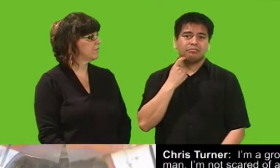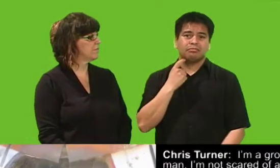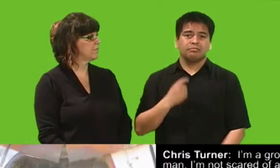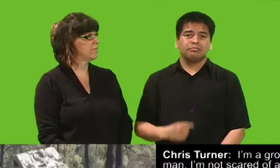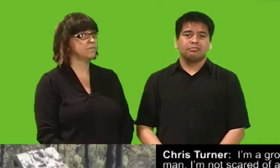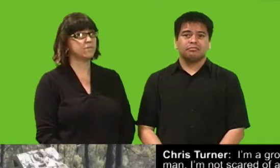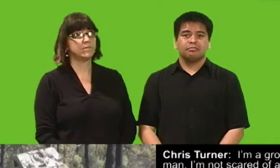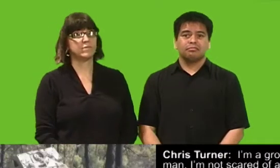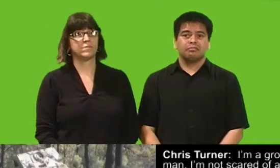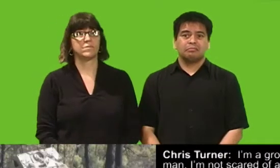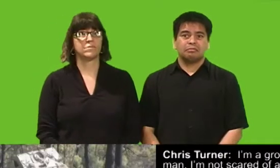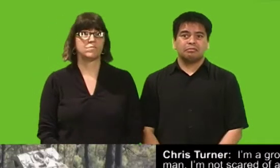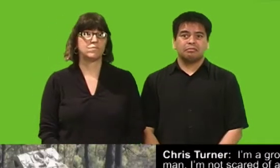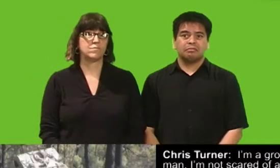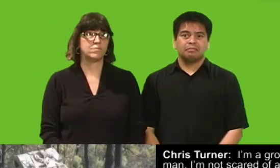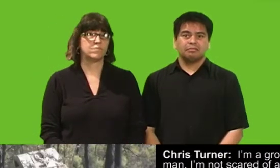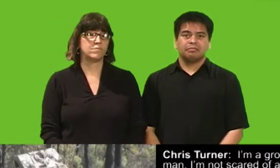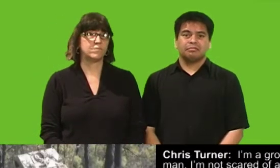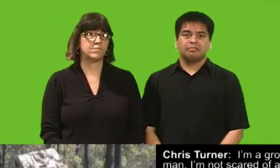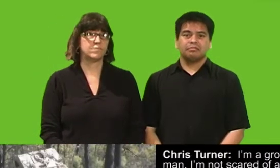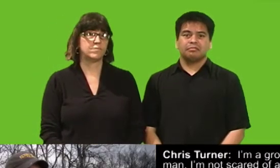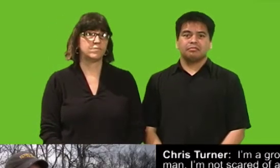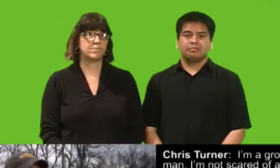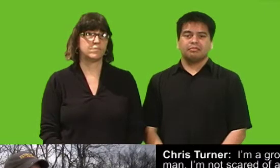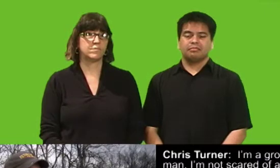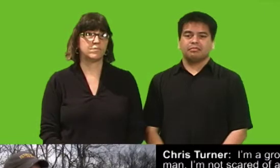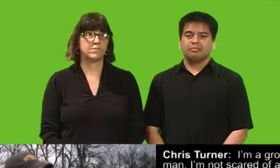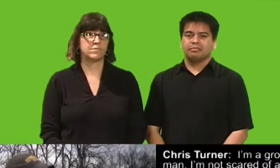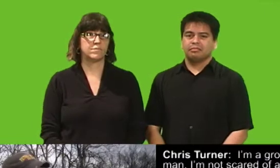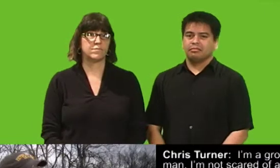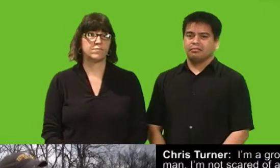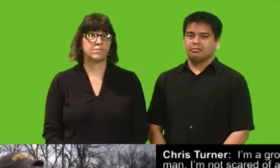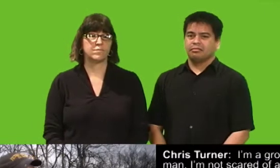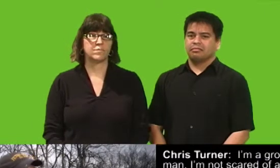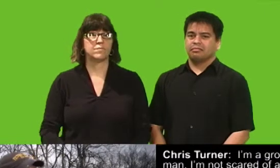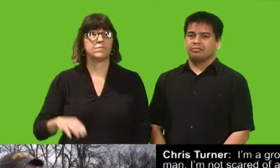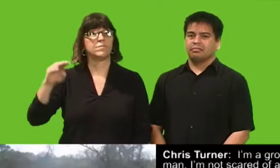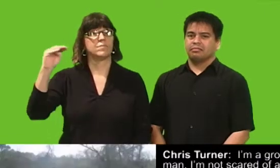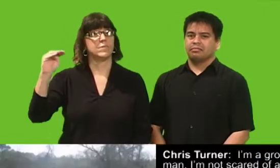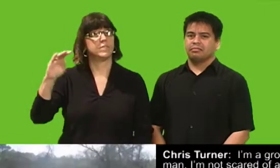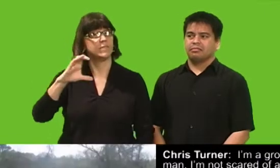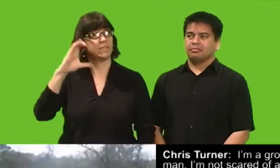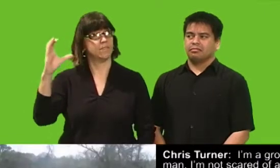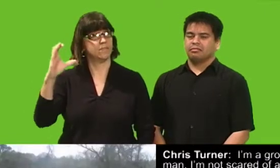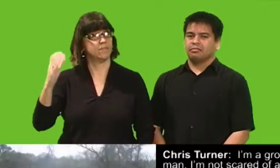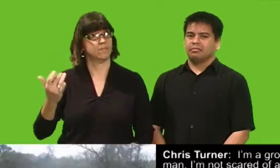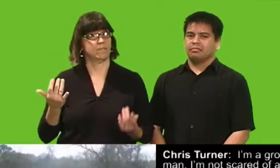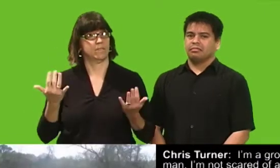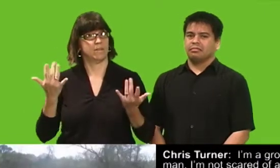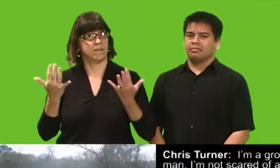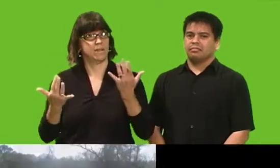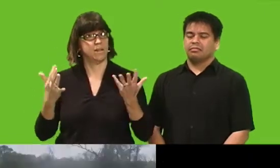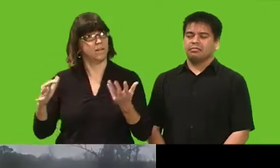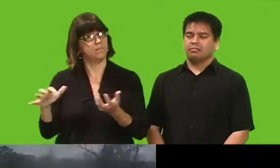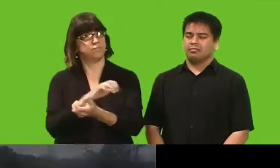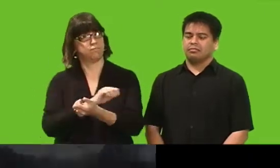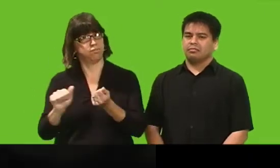I'm a grown man. I'm not scared of a whole lot, and I drove through the middle of these roads and I cried.